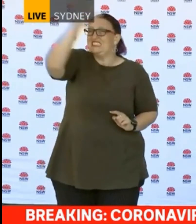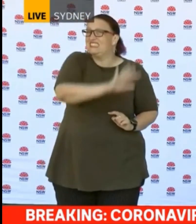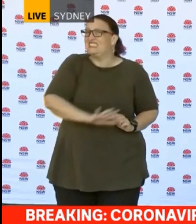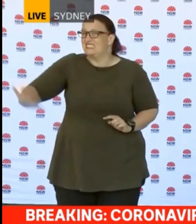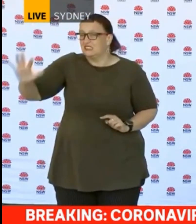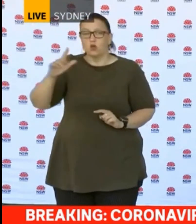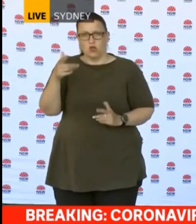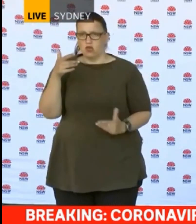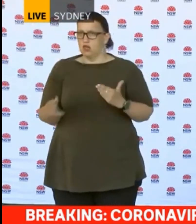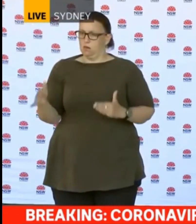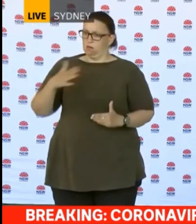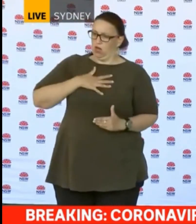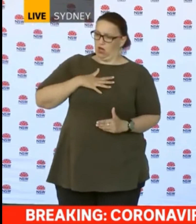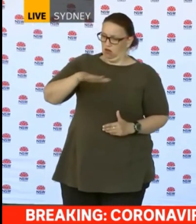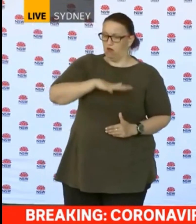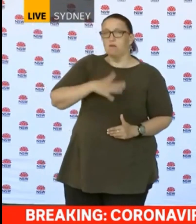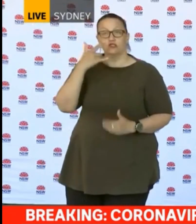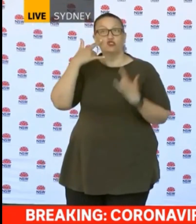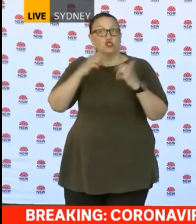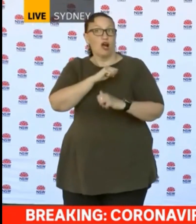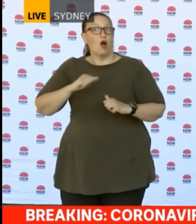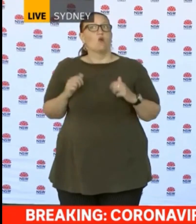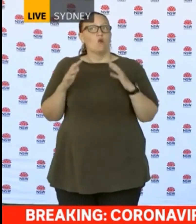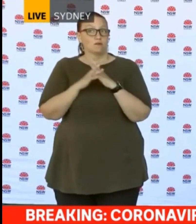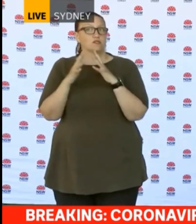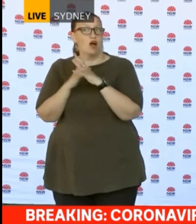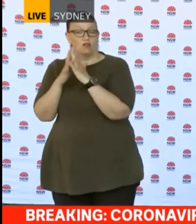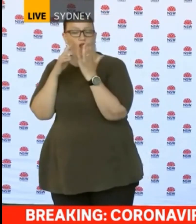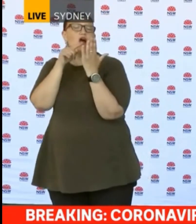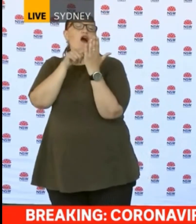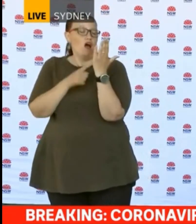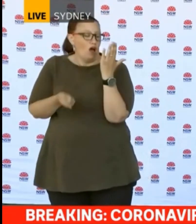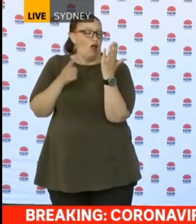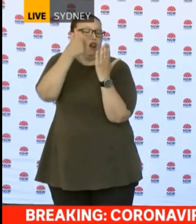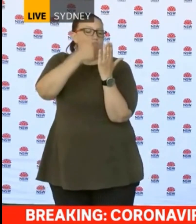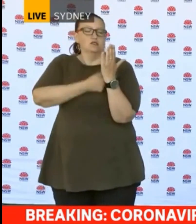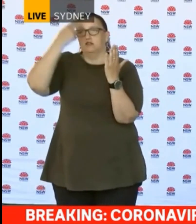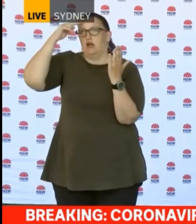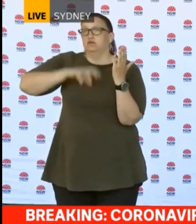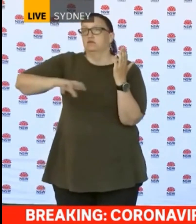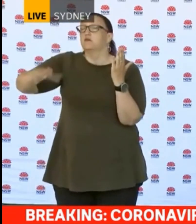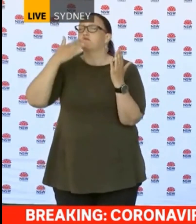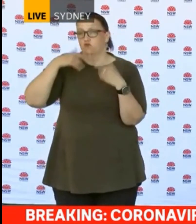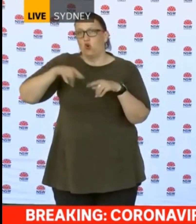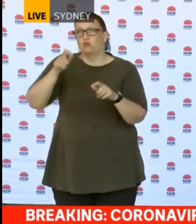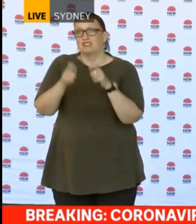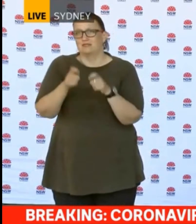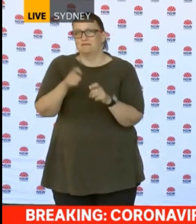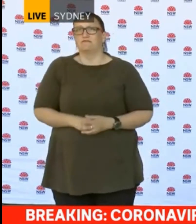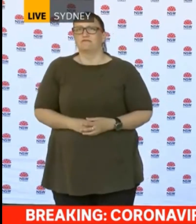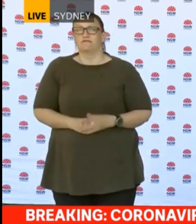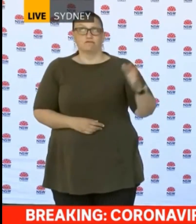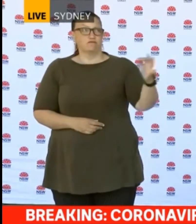please go onto our website, and if you are in that catchment, again, the most minimal of symptoms, please come out and get tested. Thank you.